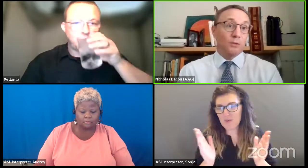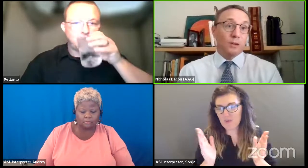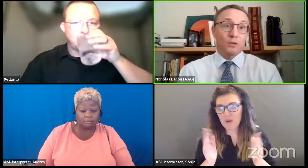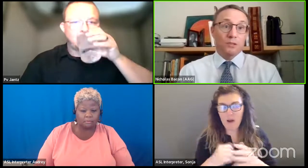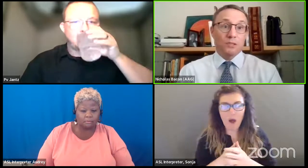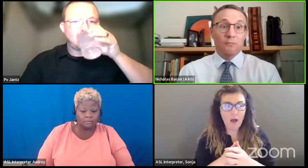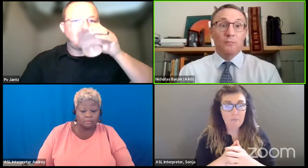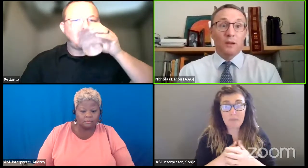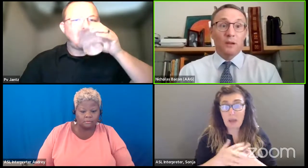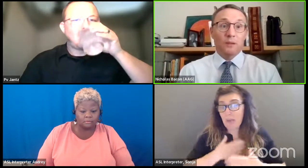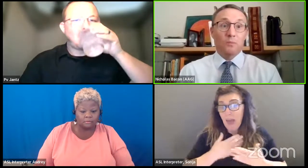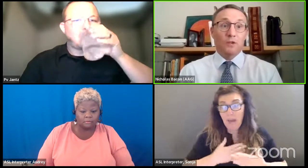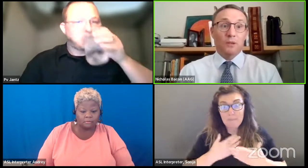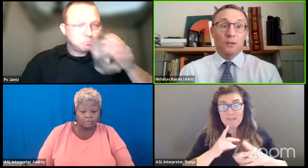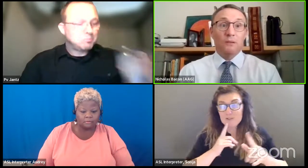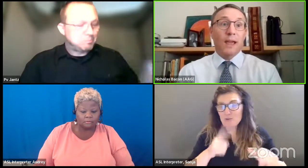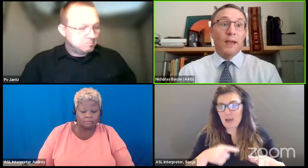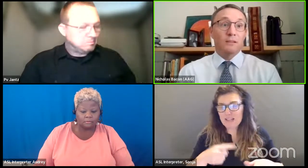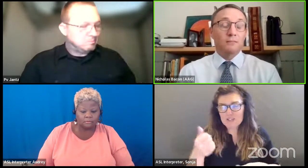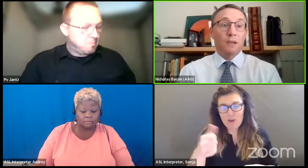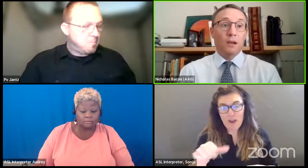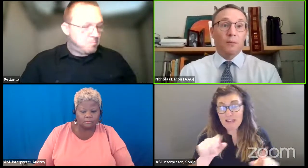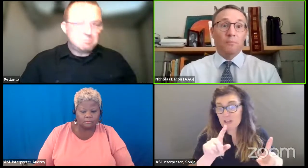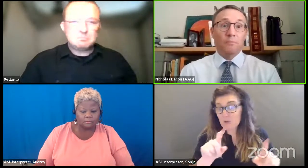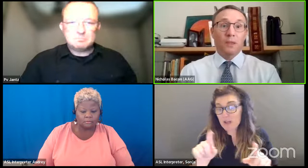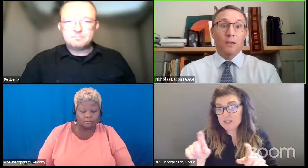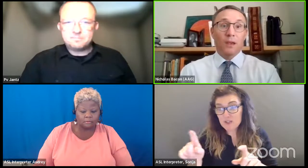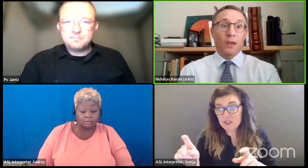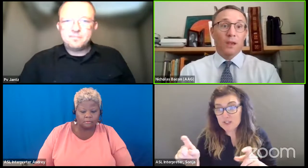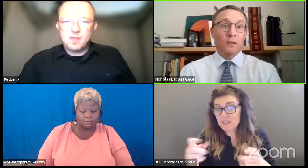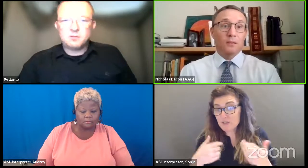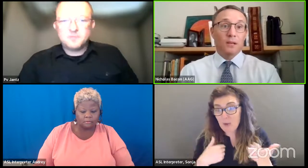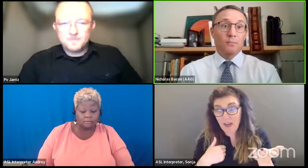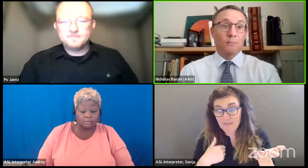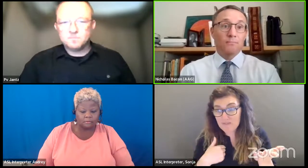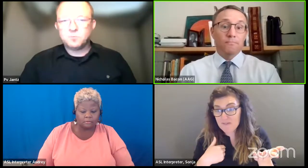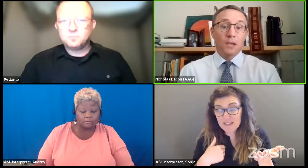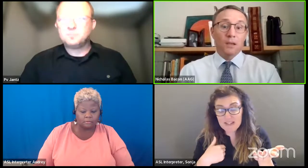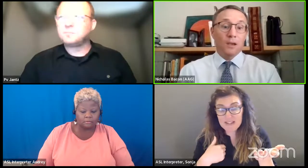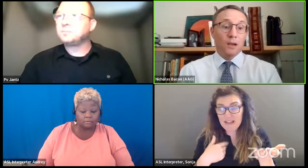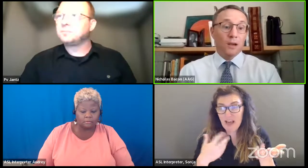answering any questions that the commission has.